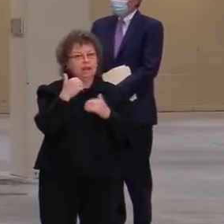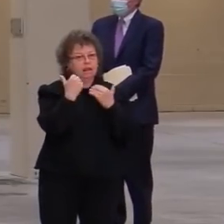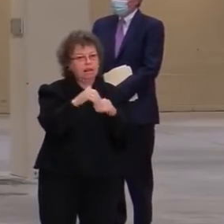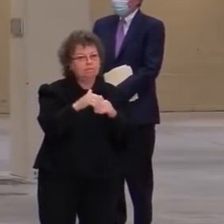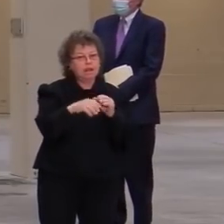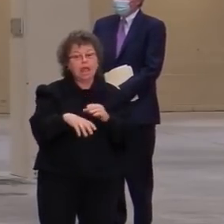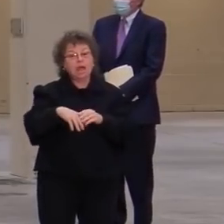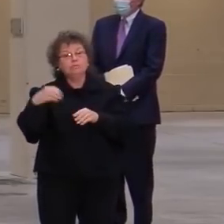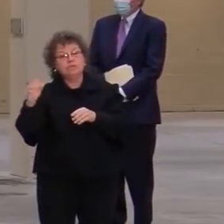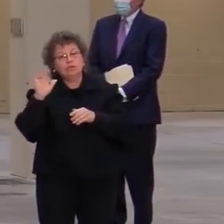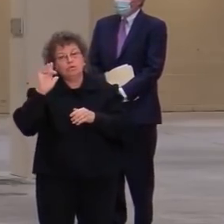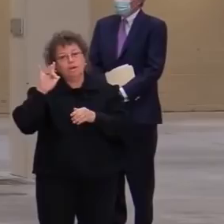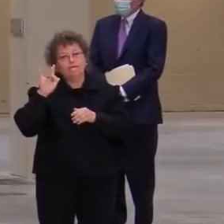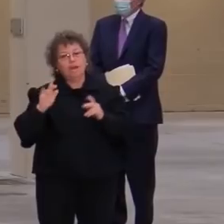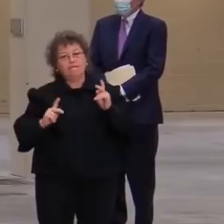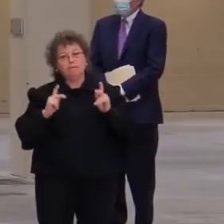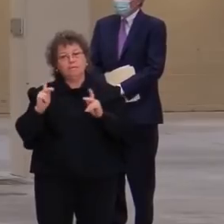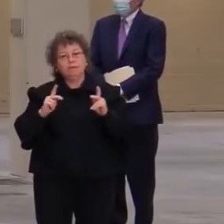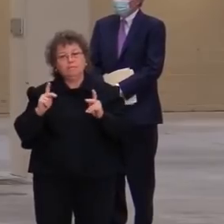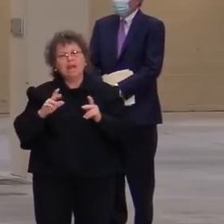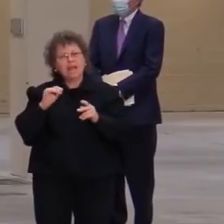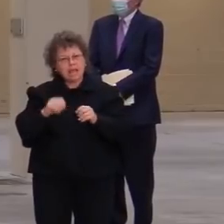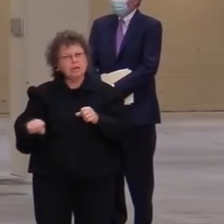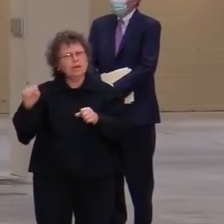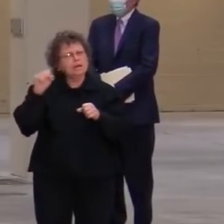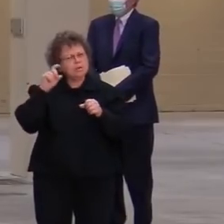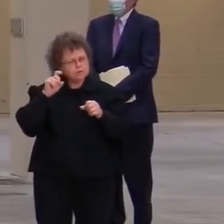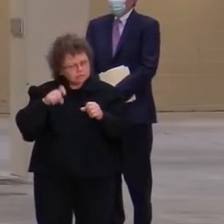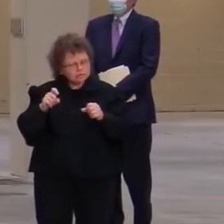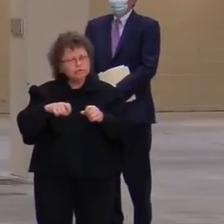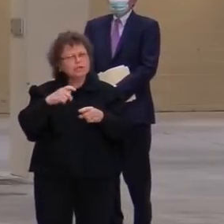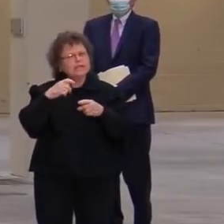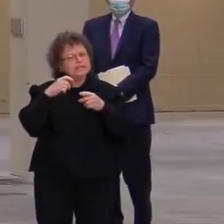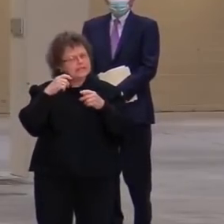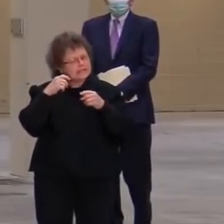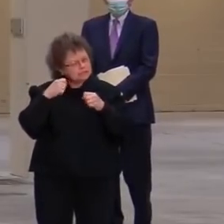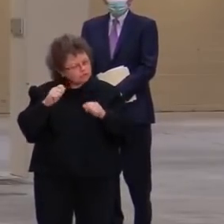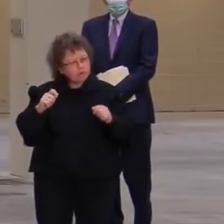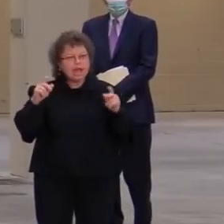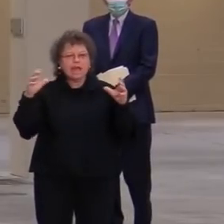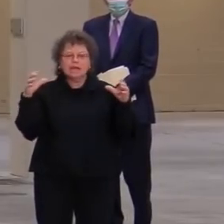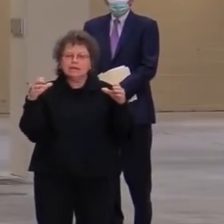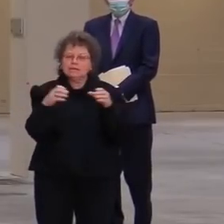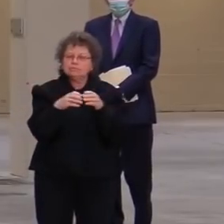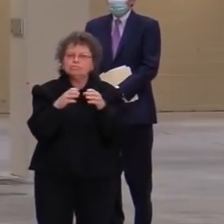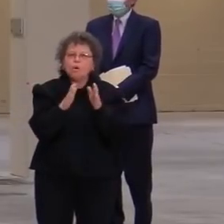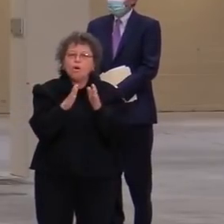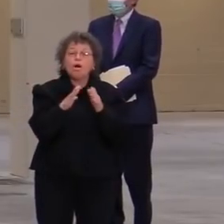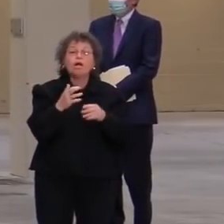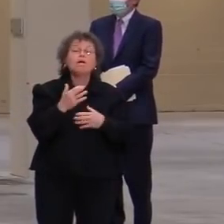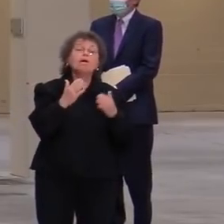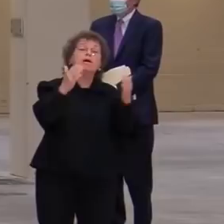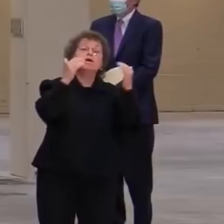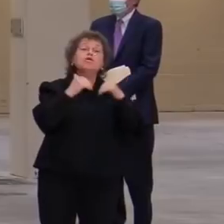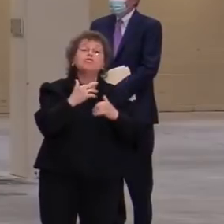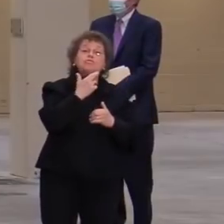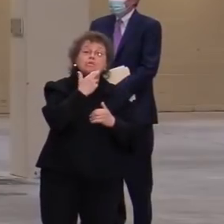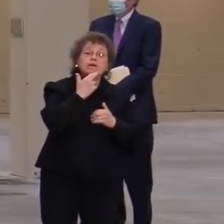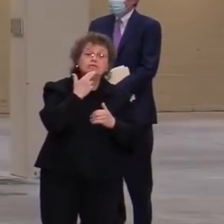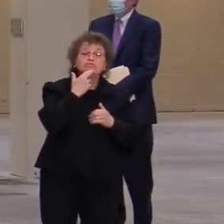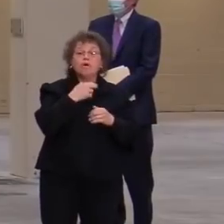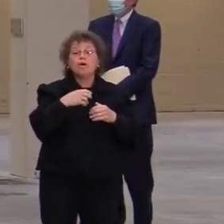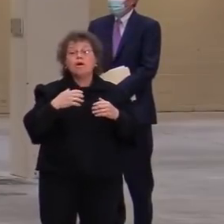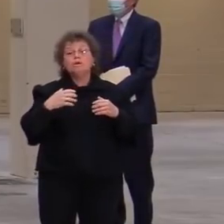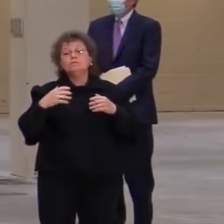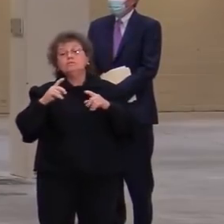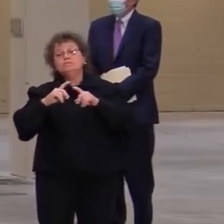outdoors, and you should all work extremely hard to keep informal gatherings small. Businesses like restaurants and other indoor